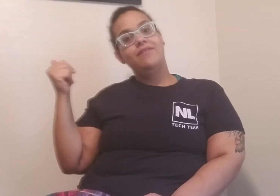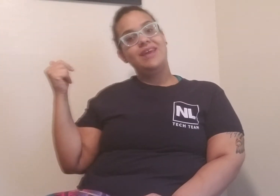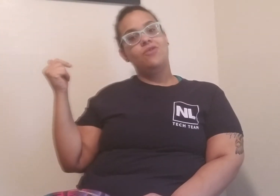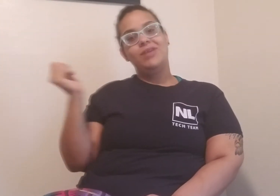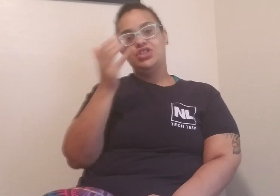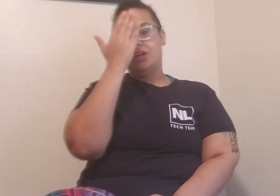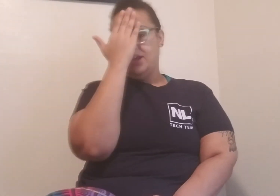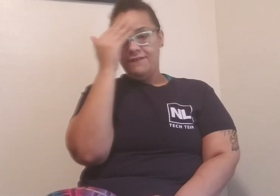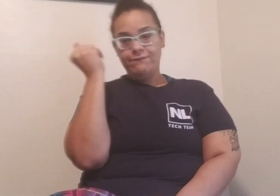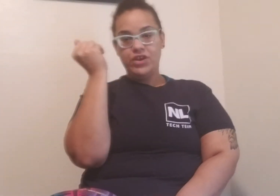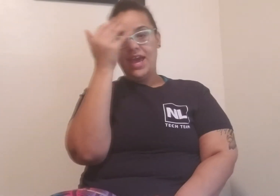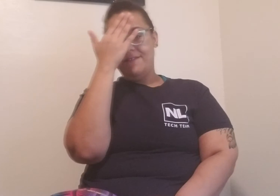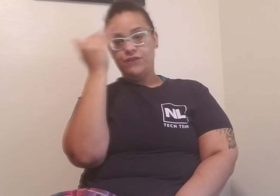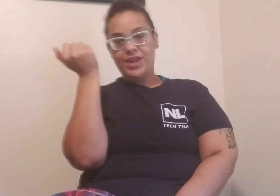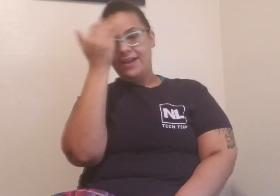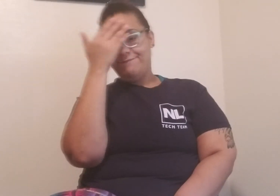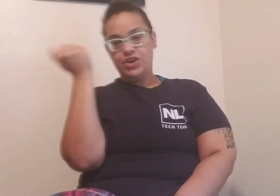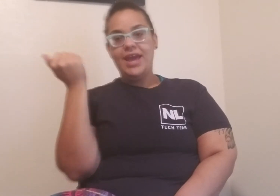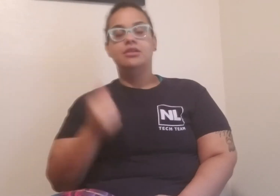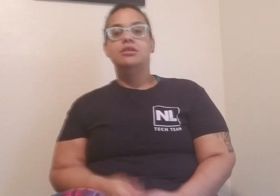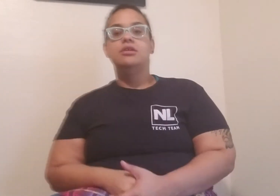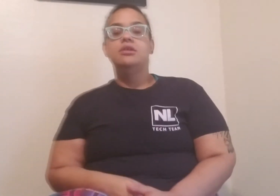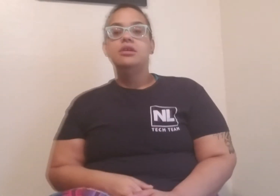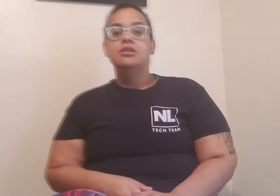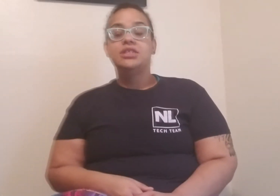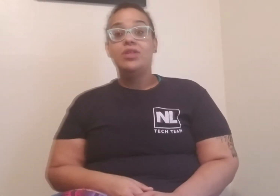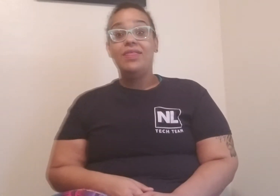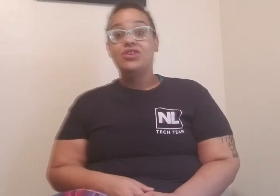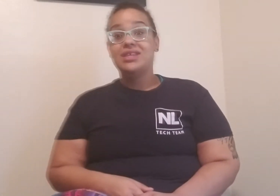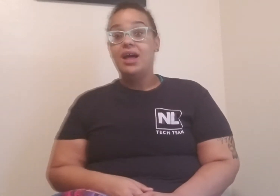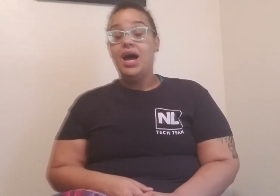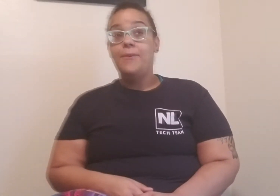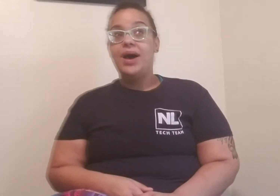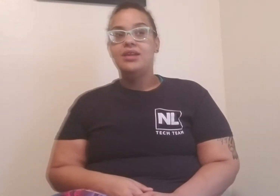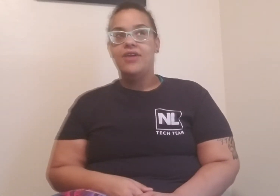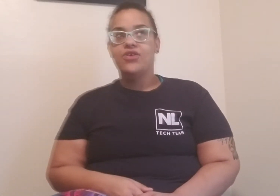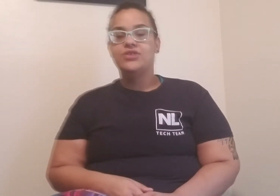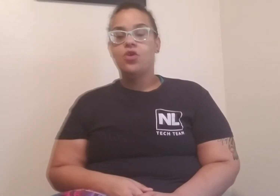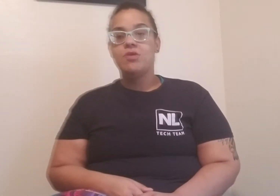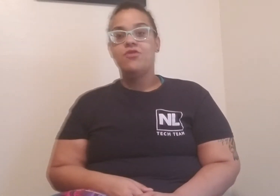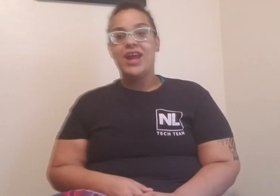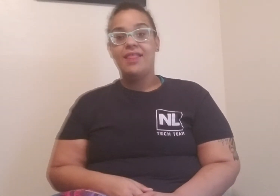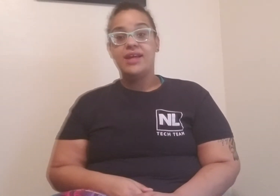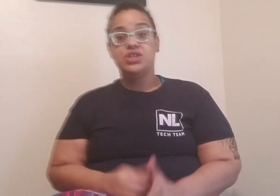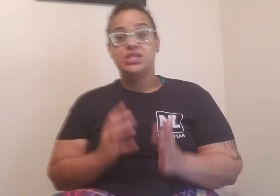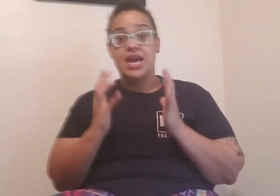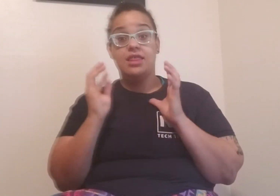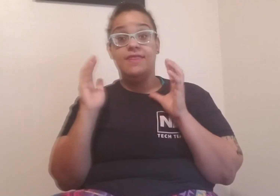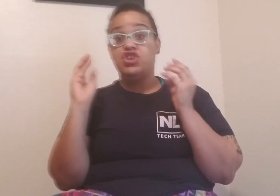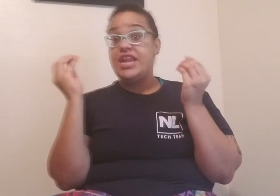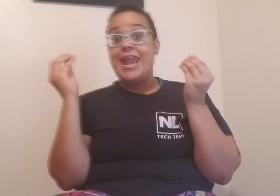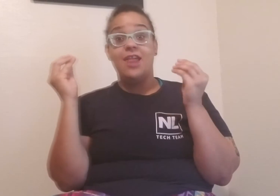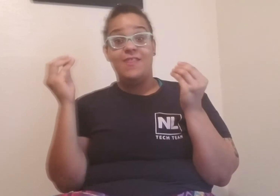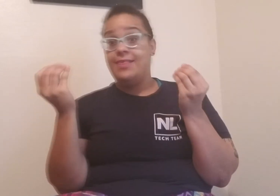the information. Forget. So then there's another form of forgetting that's just like, there's nothing there.